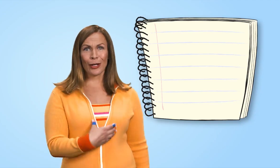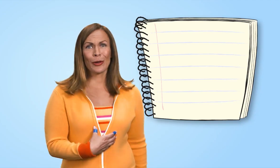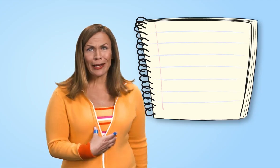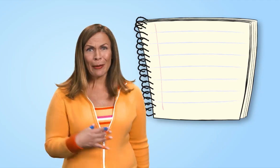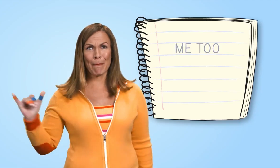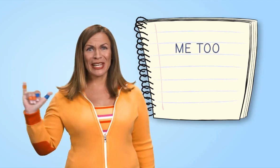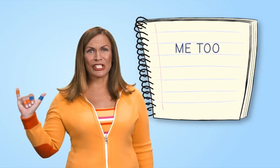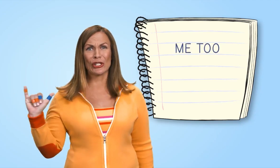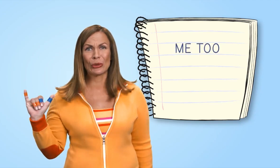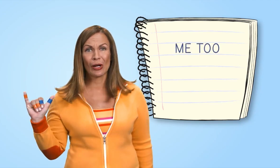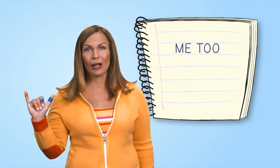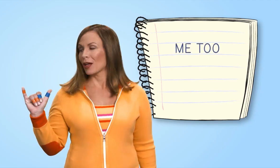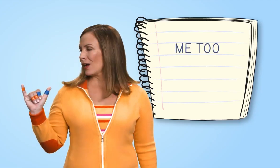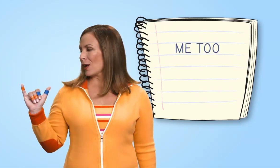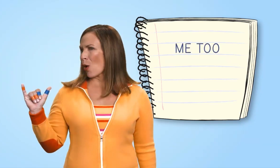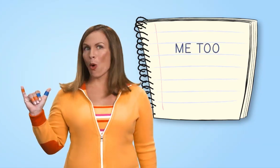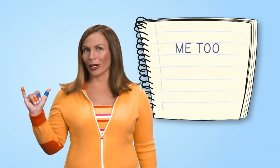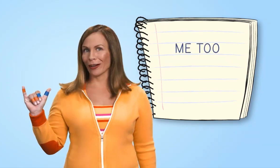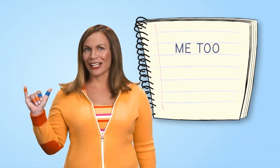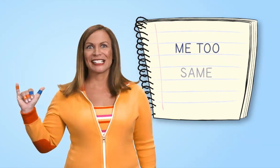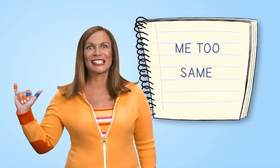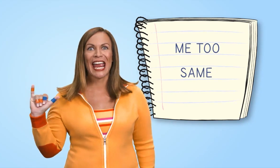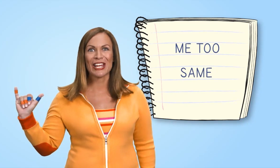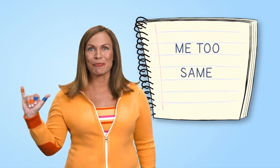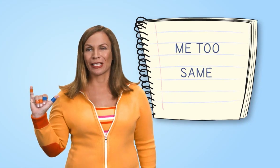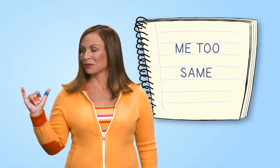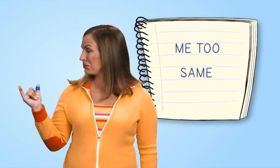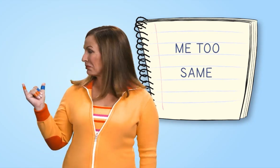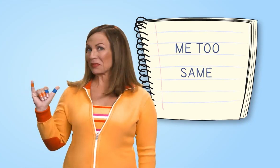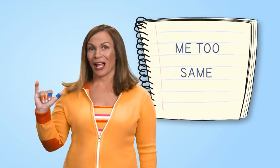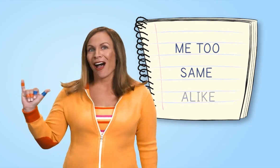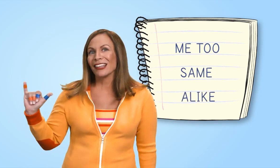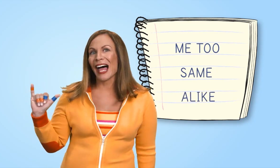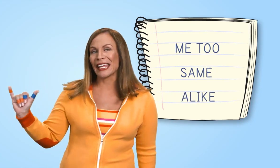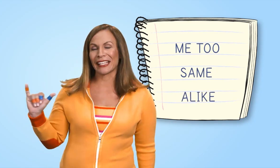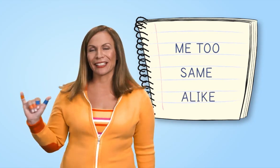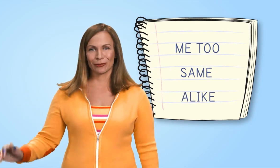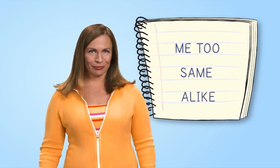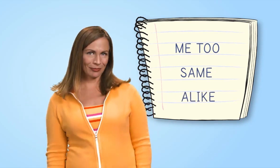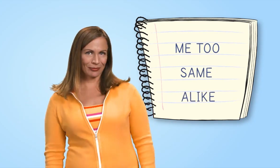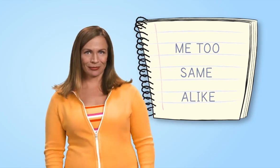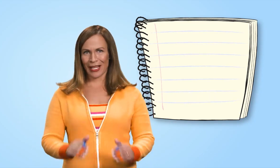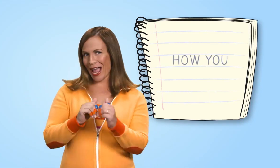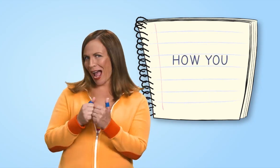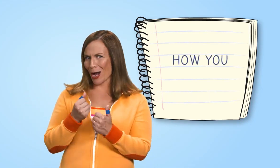Hungry? Me too. Or same. Alike. How